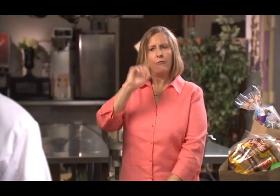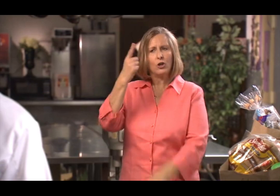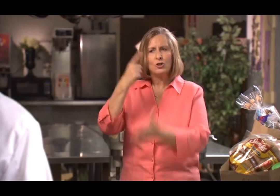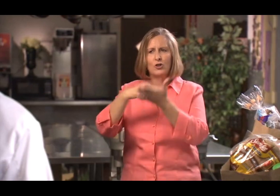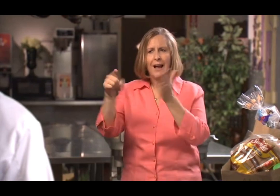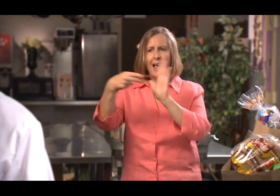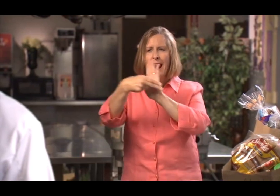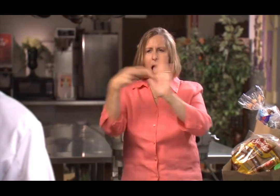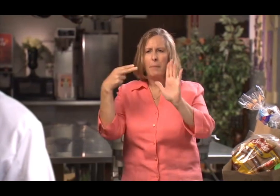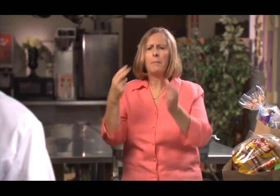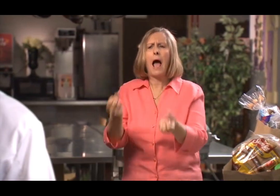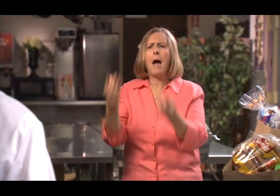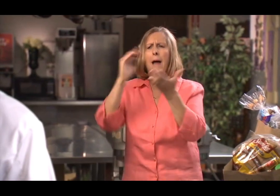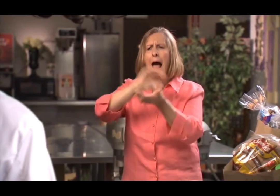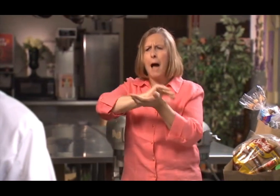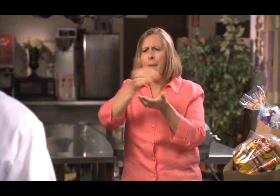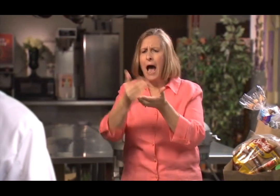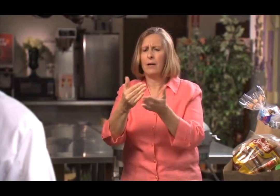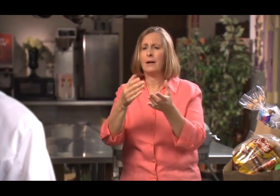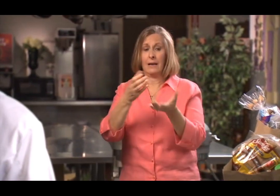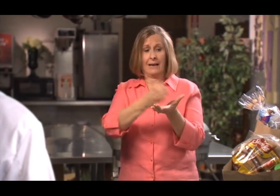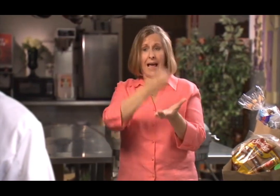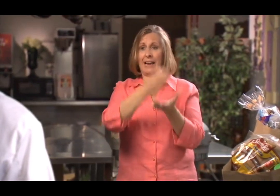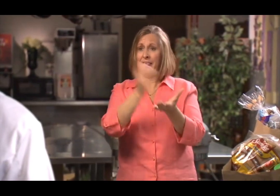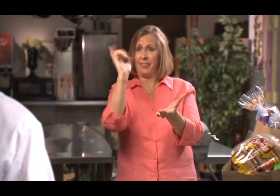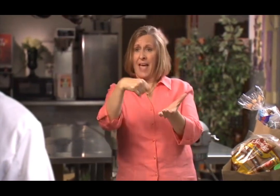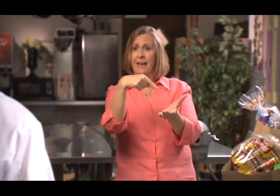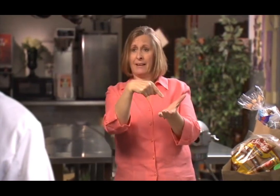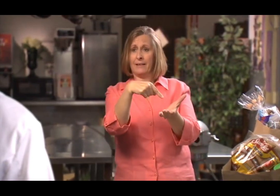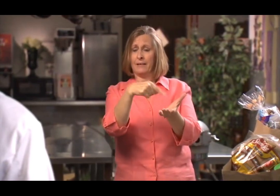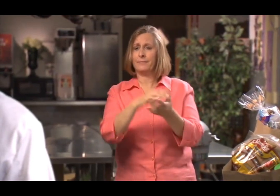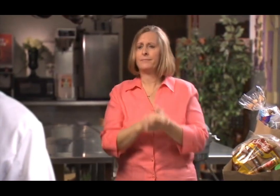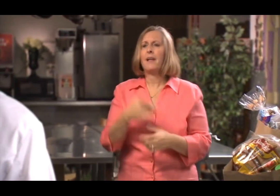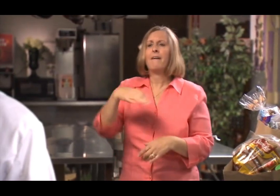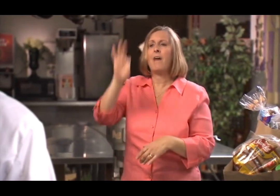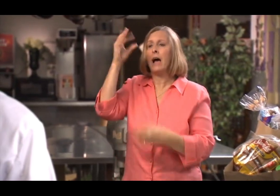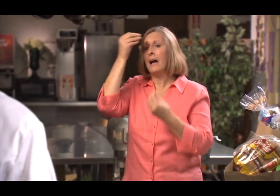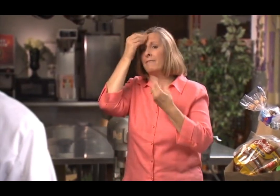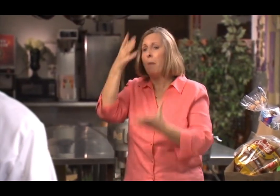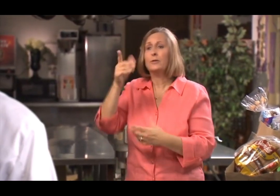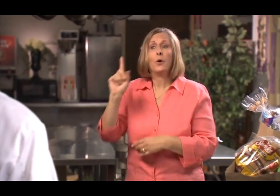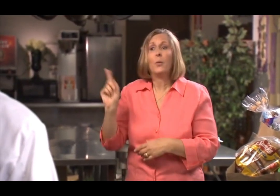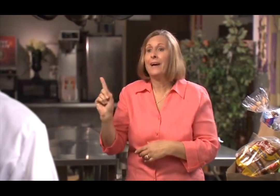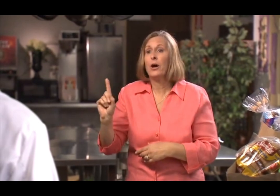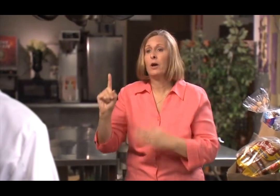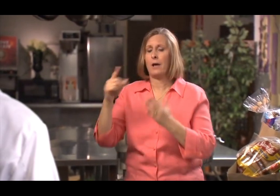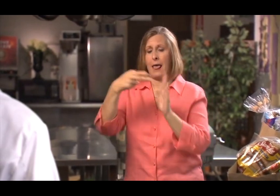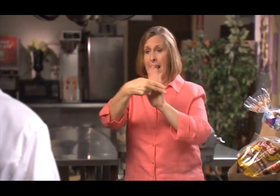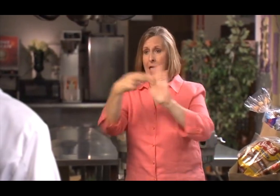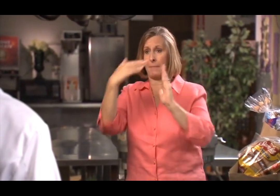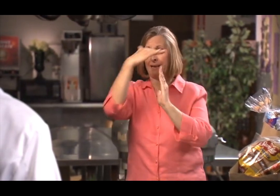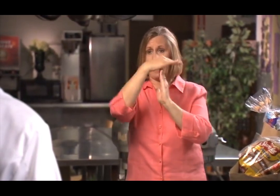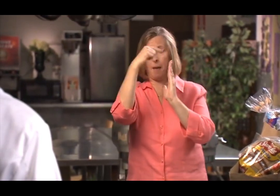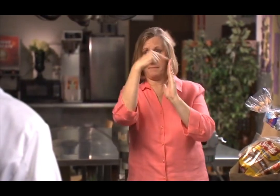The first thing to check on the label is the number of servings per container. That information is on the very top of the